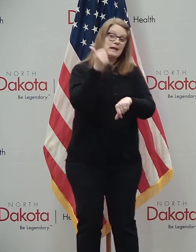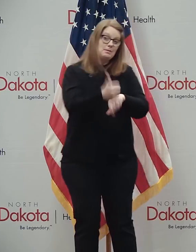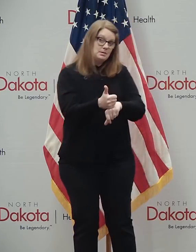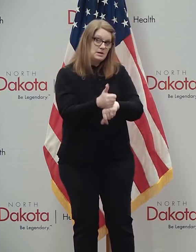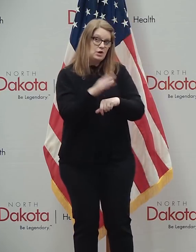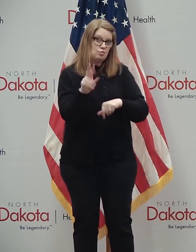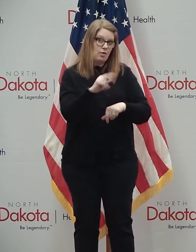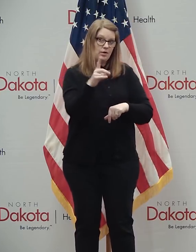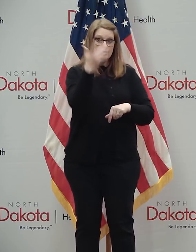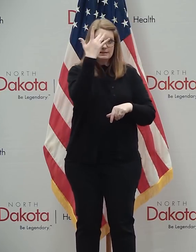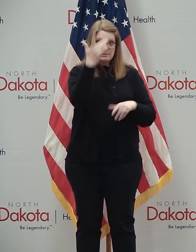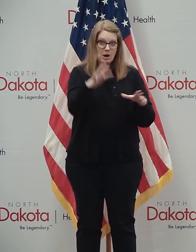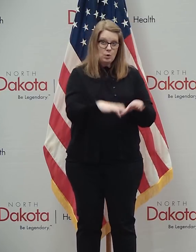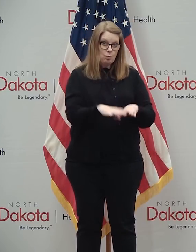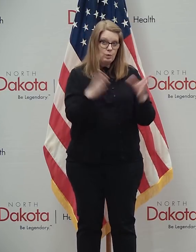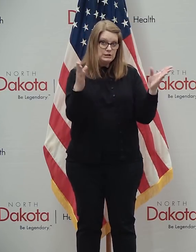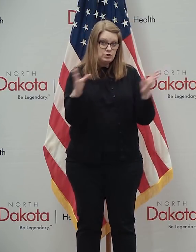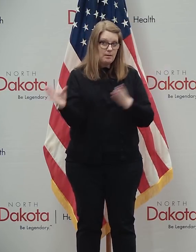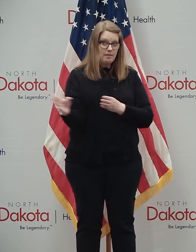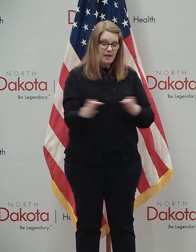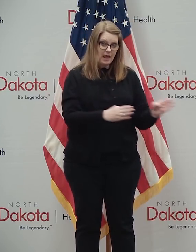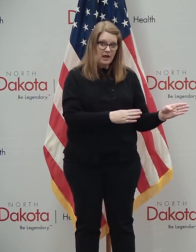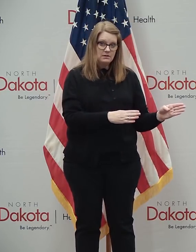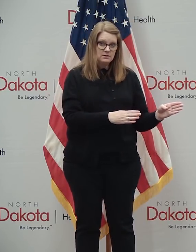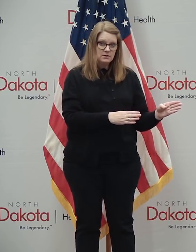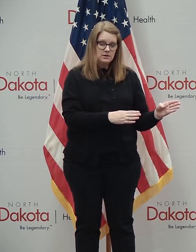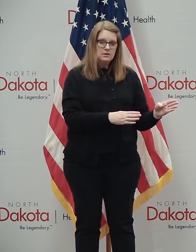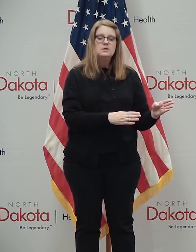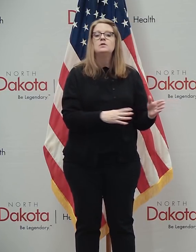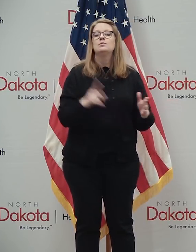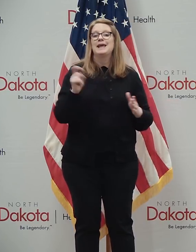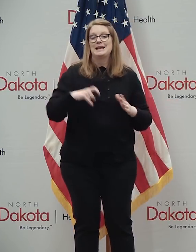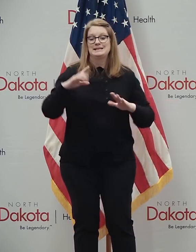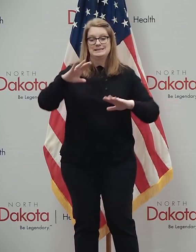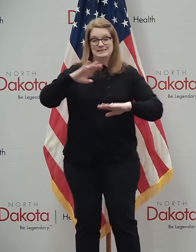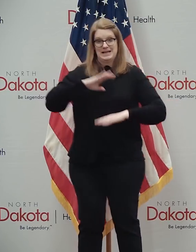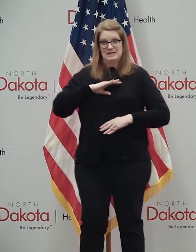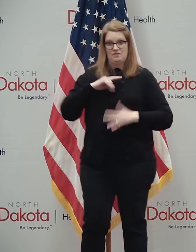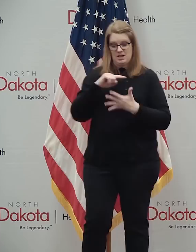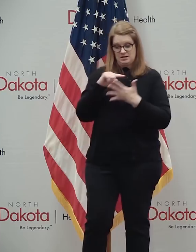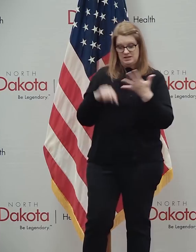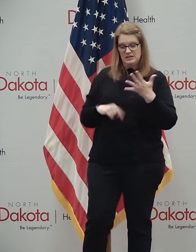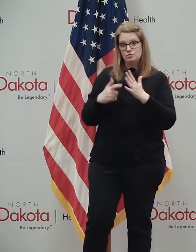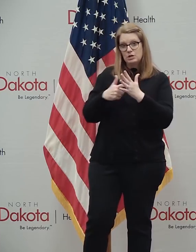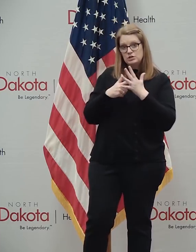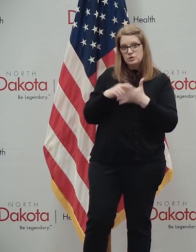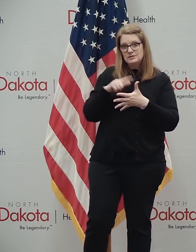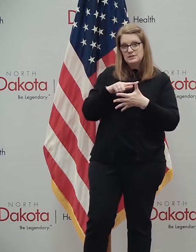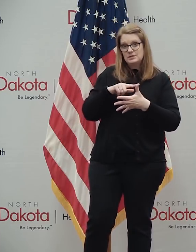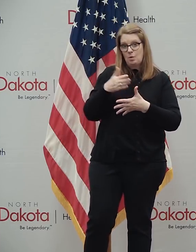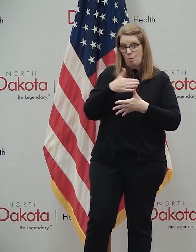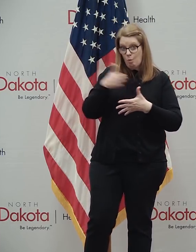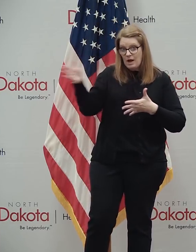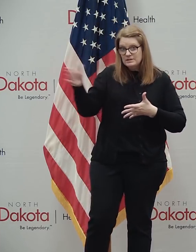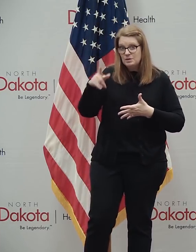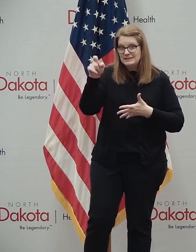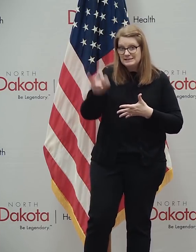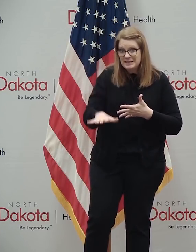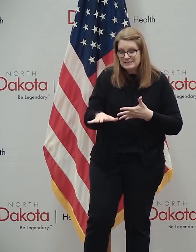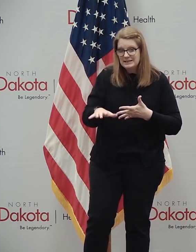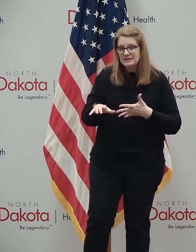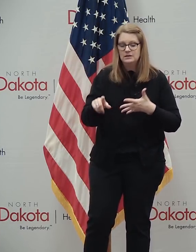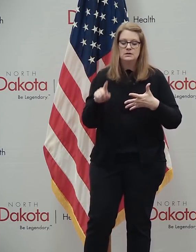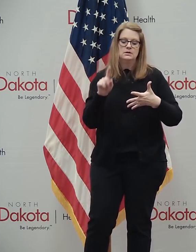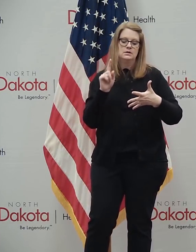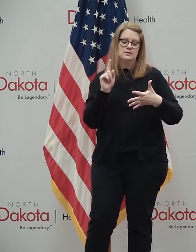of the North Dakota Smart Restart Plan was based on meeting the following criteria: widespread rapid testing